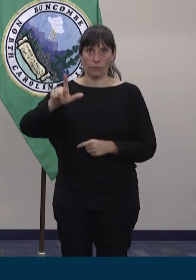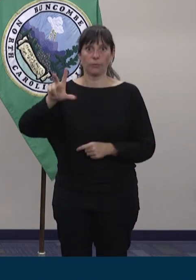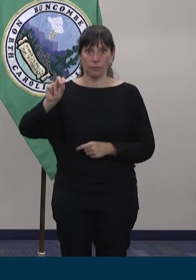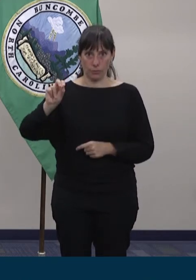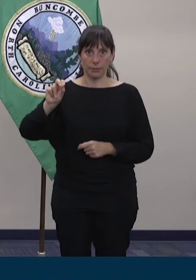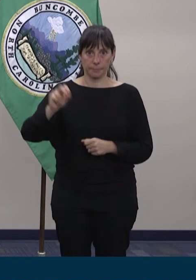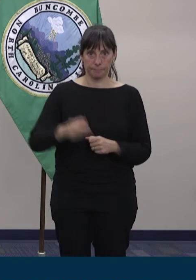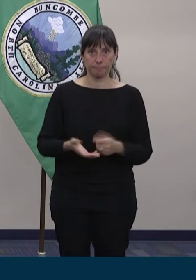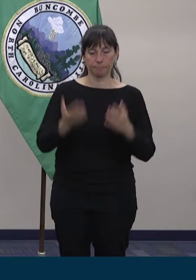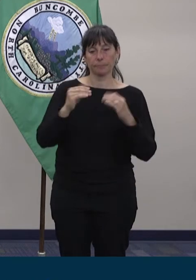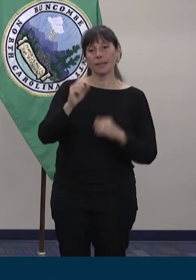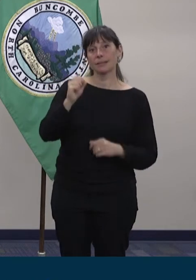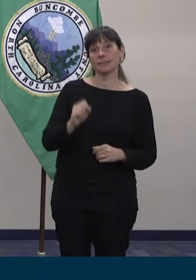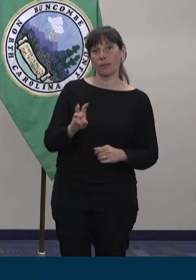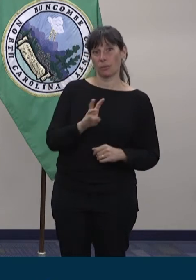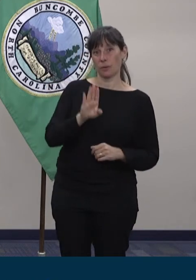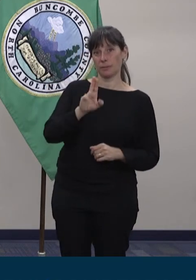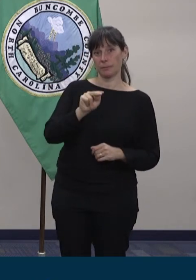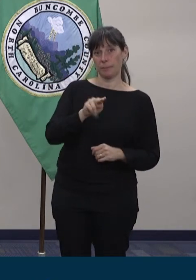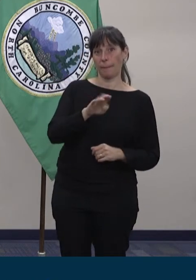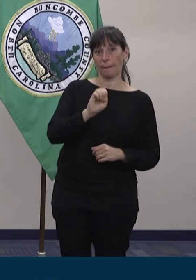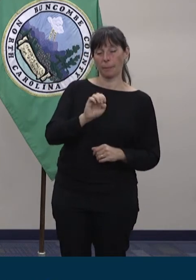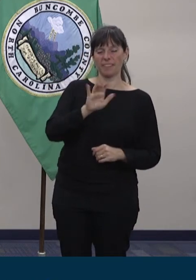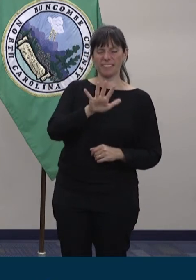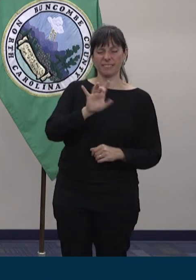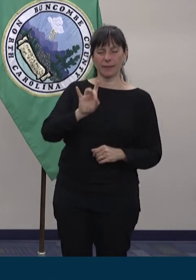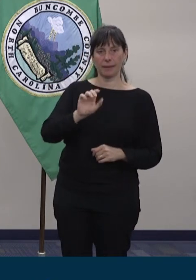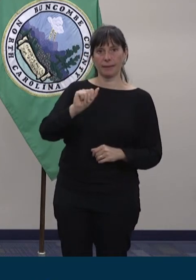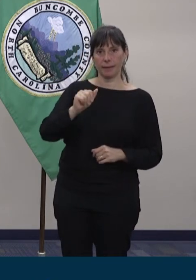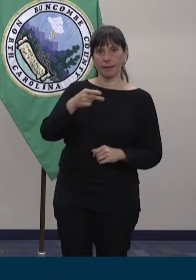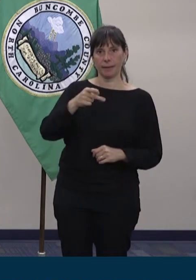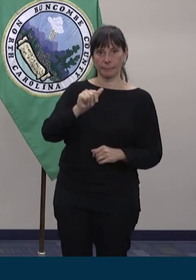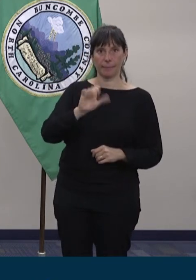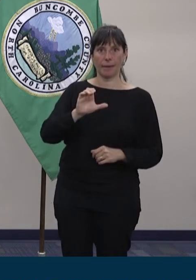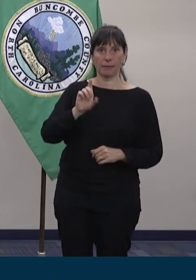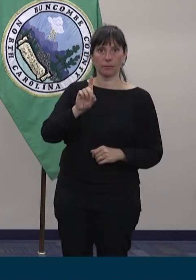At Southwest Buncombe at 58 APAC Drive in